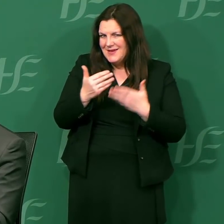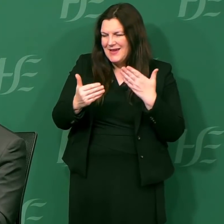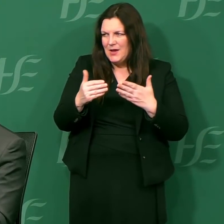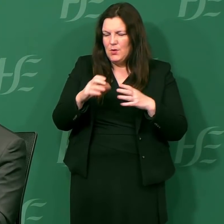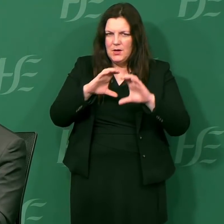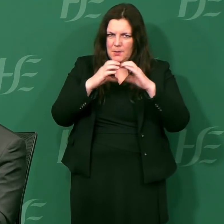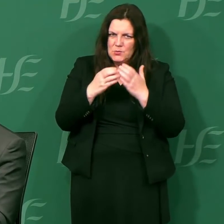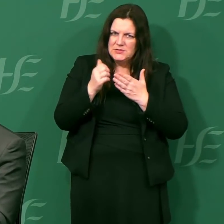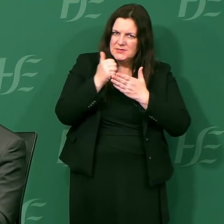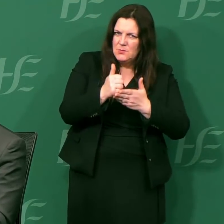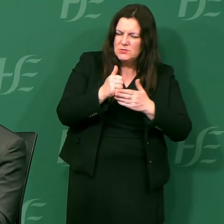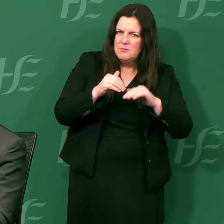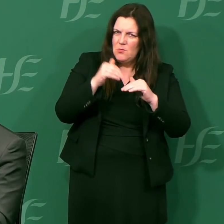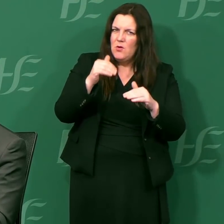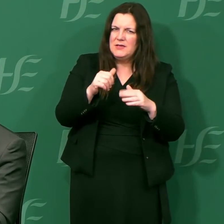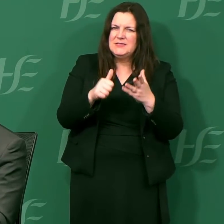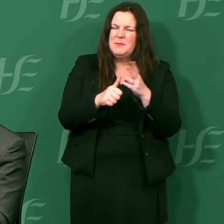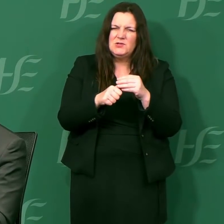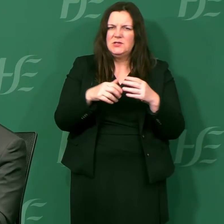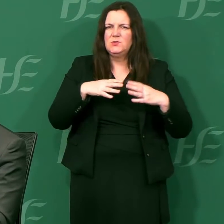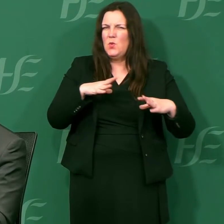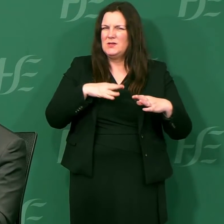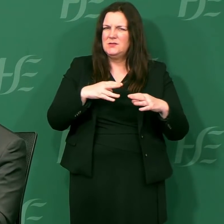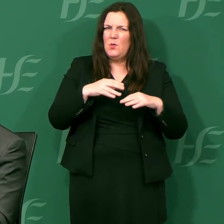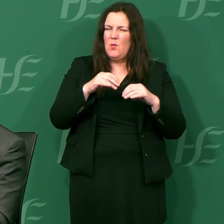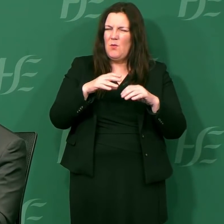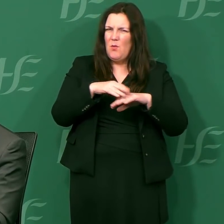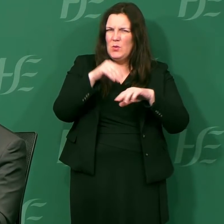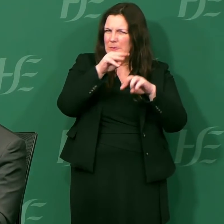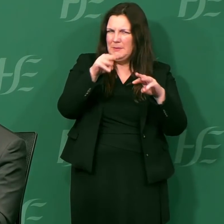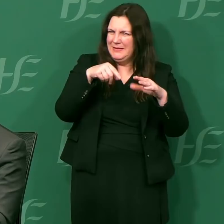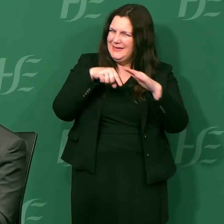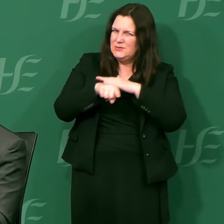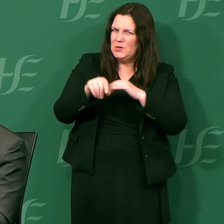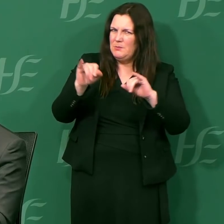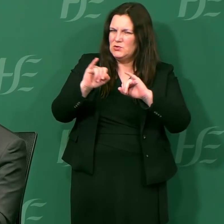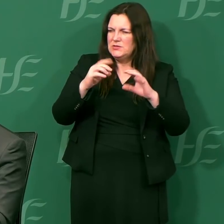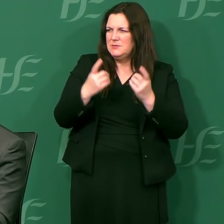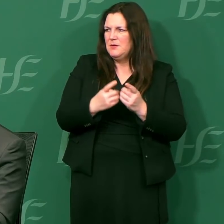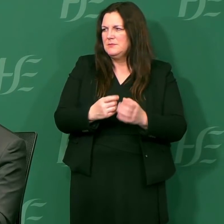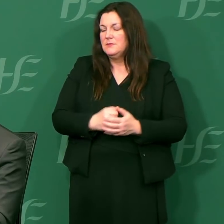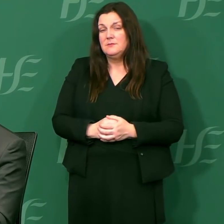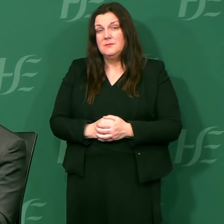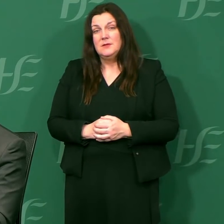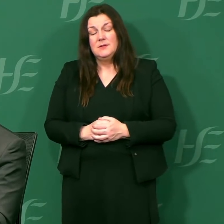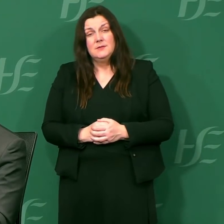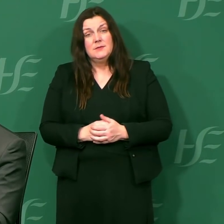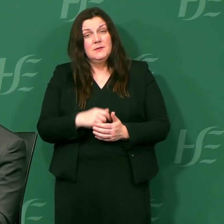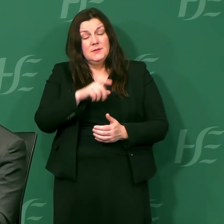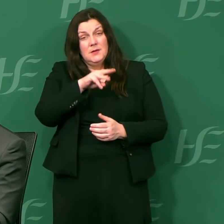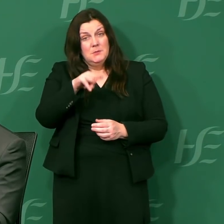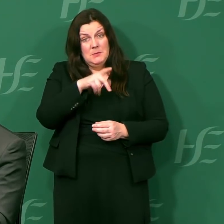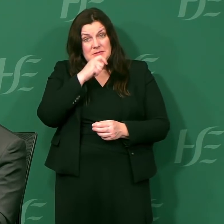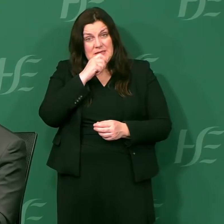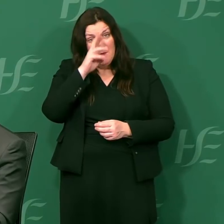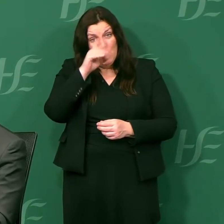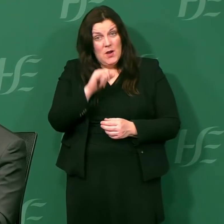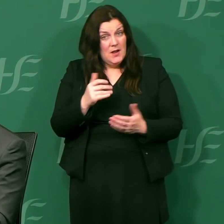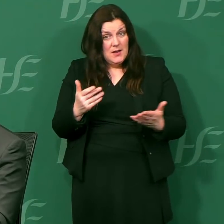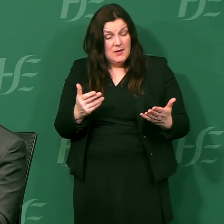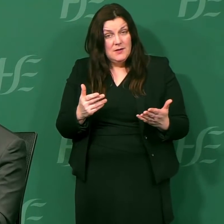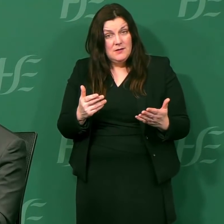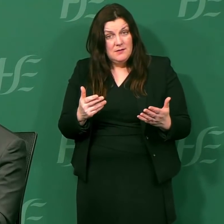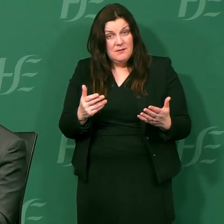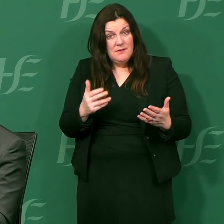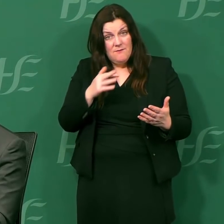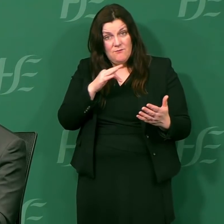reduce, particularly elderly people having to come to emergency departments. Okay, and are people saying why they think that is? I mean, is this still a hangover